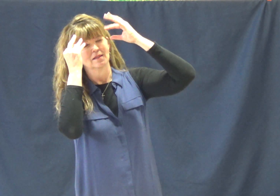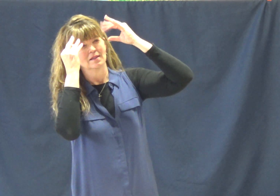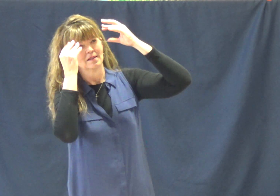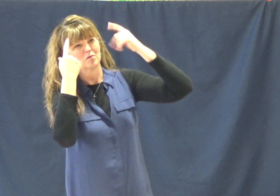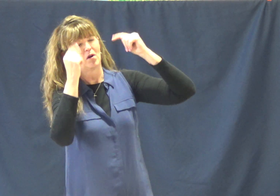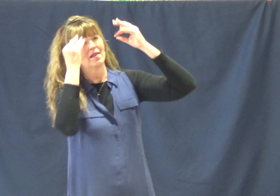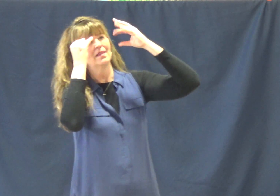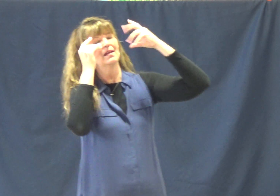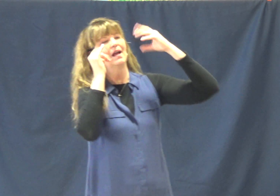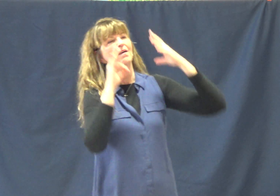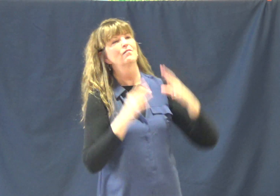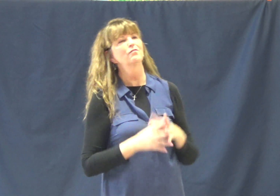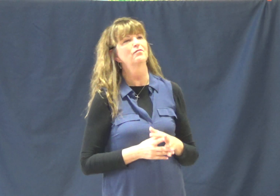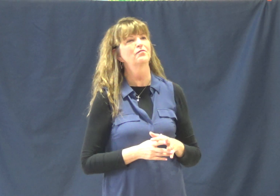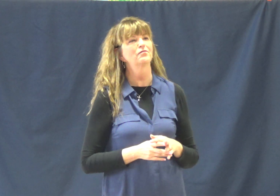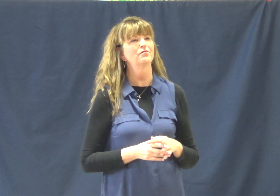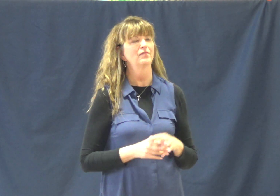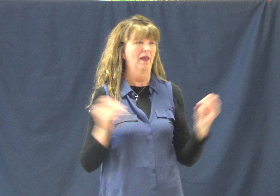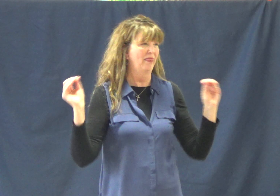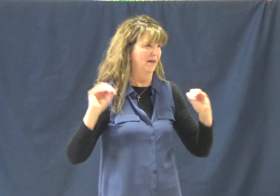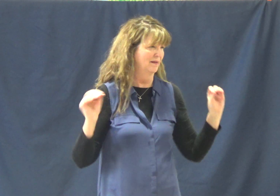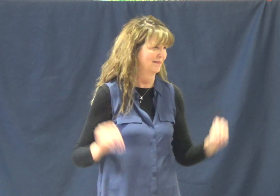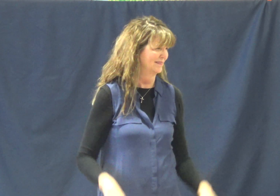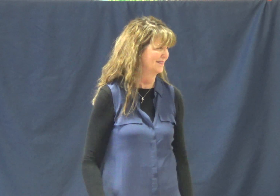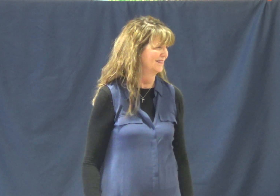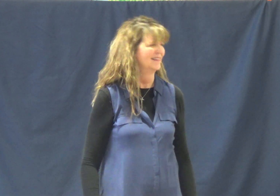and my mind's thinking of all these different things